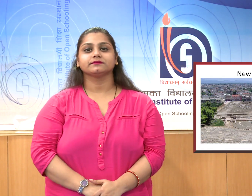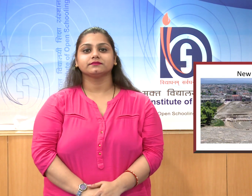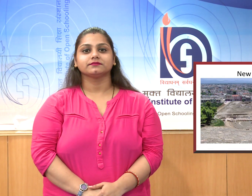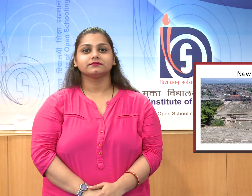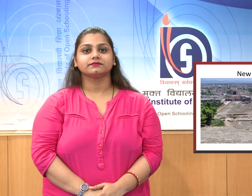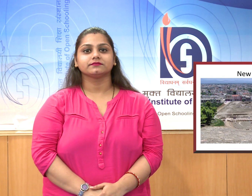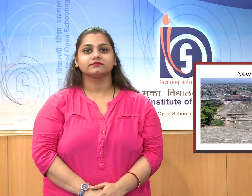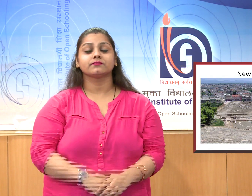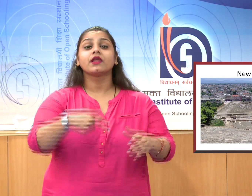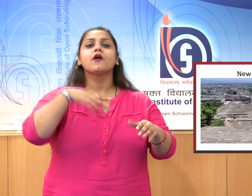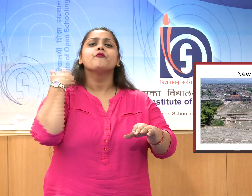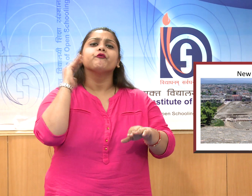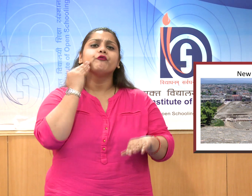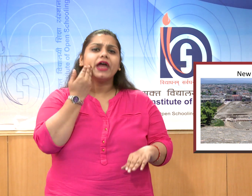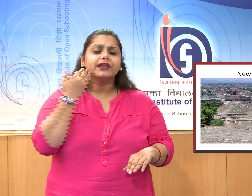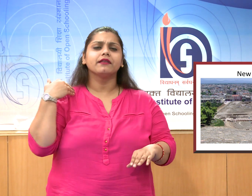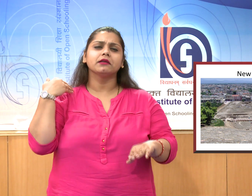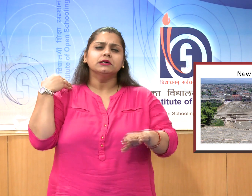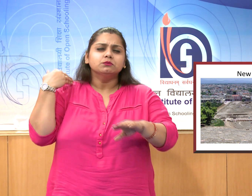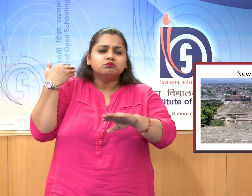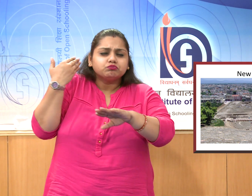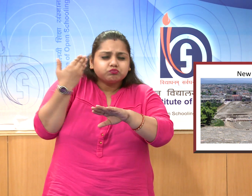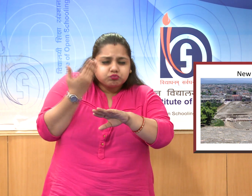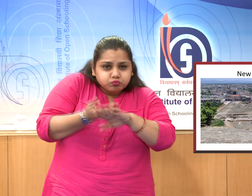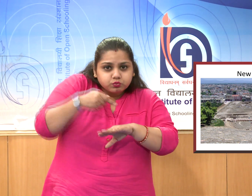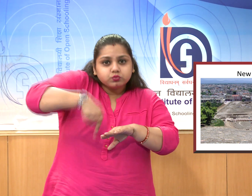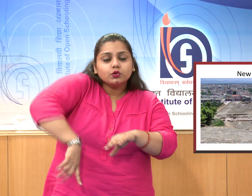in the ancient Greek city